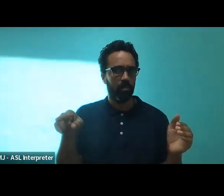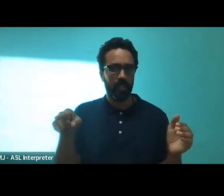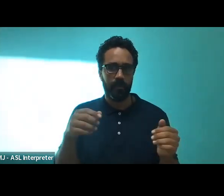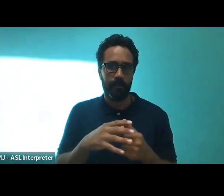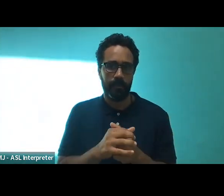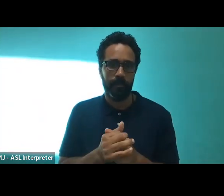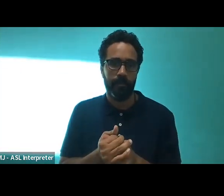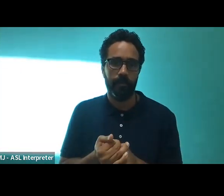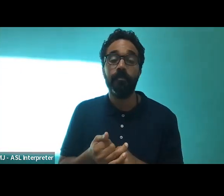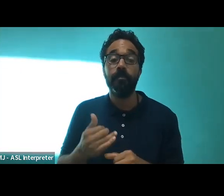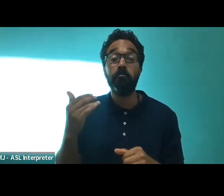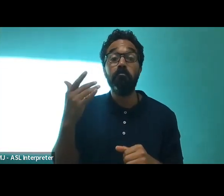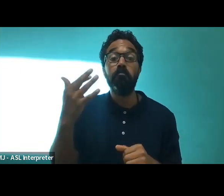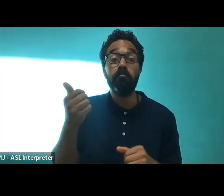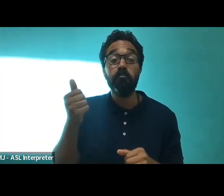1979,